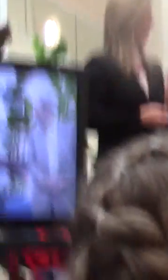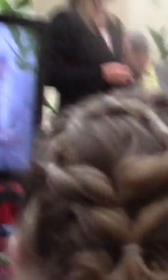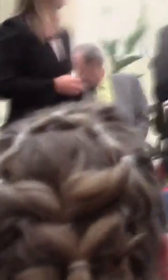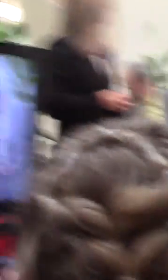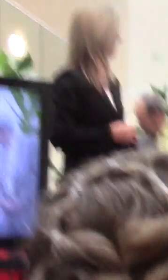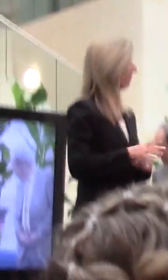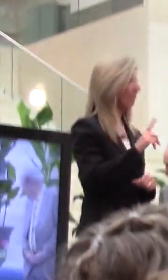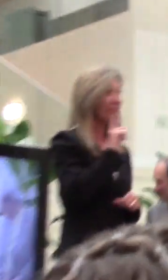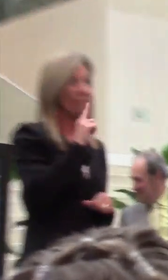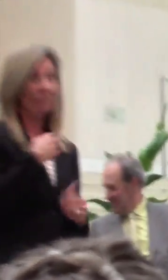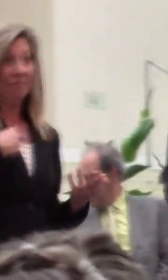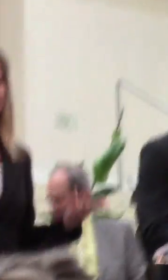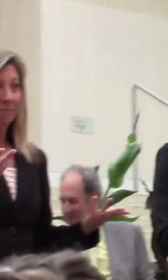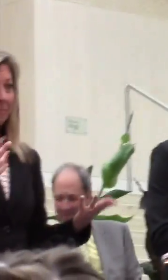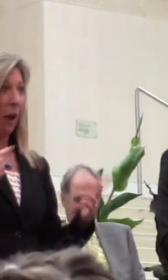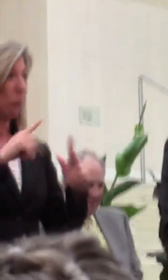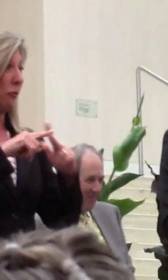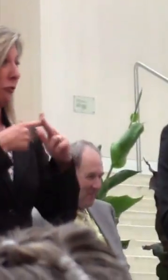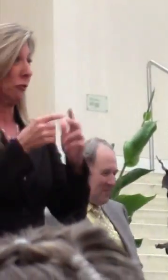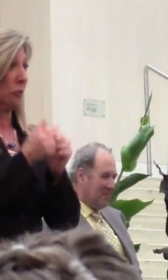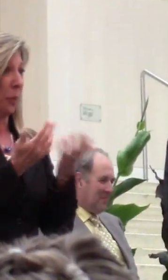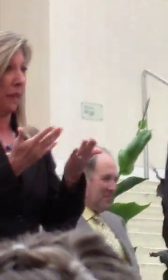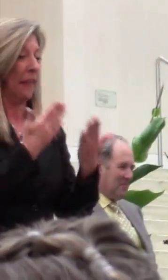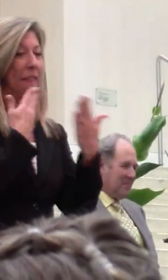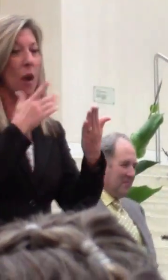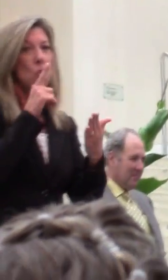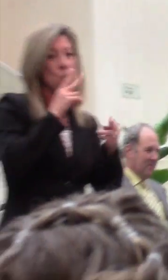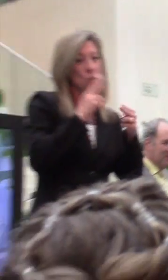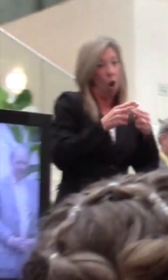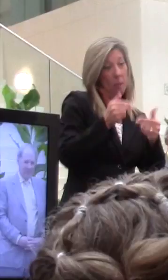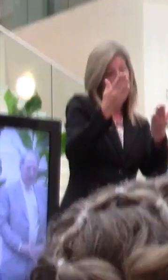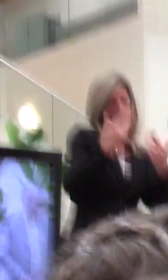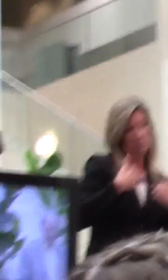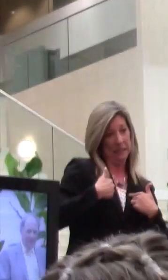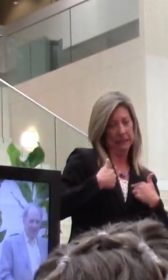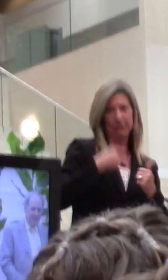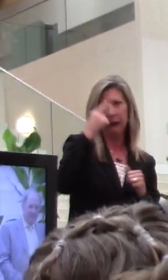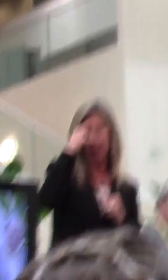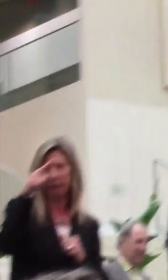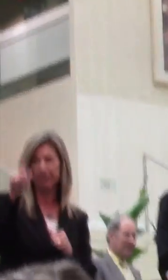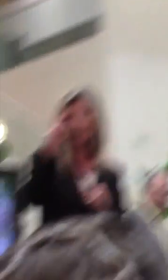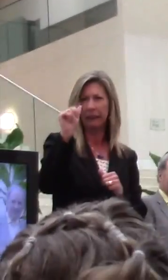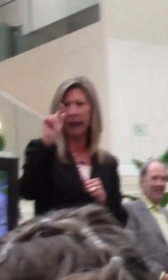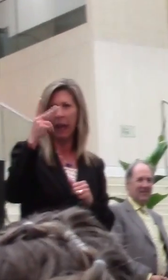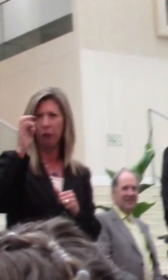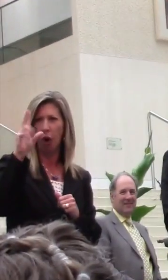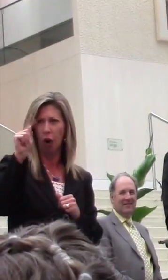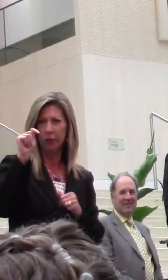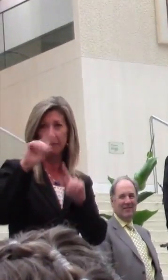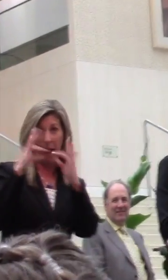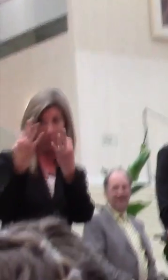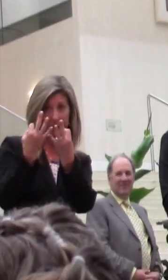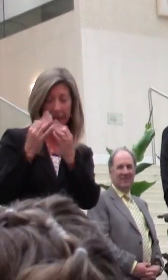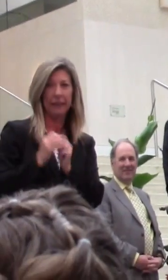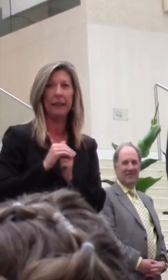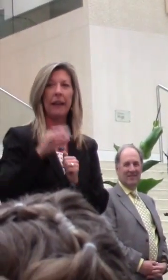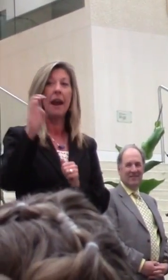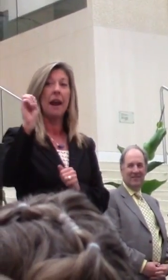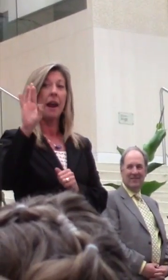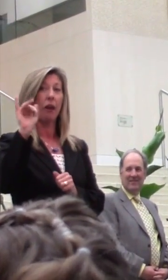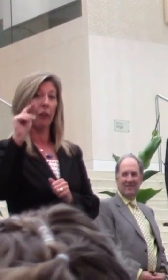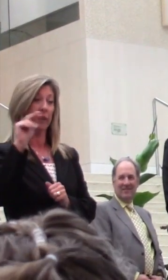I guess I'd just like to start by thanking my nominators. So I think that's the Cathcart family and Aaron